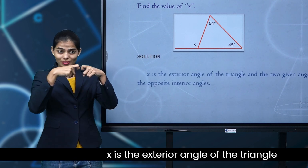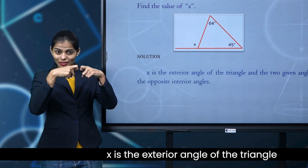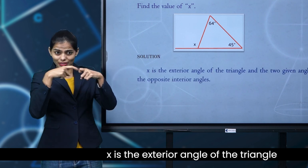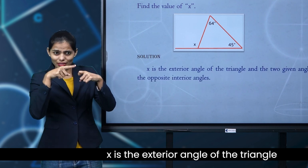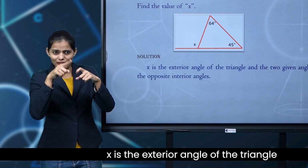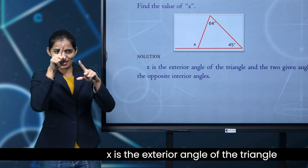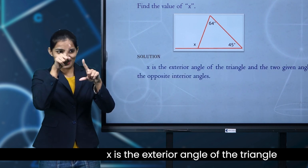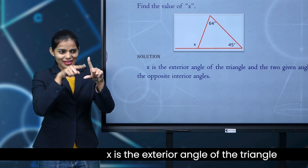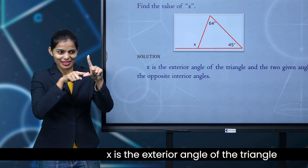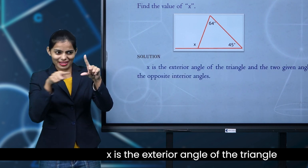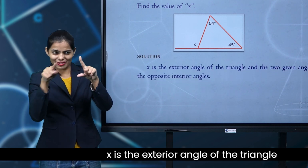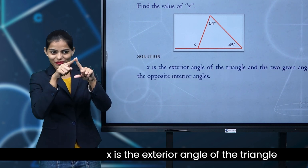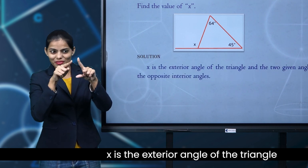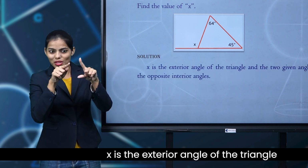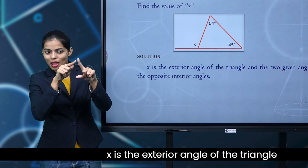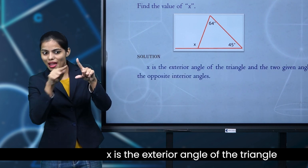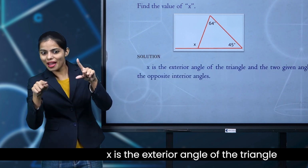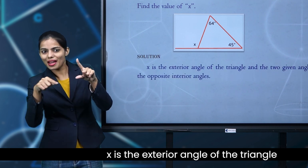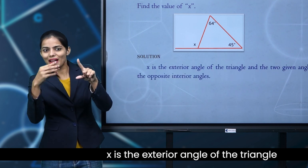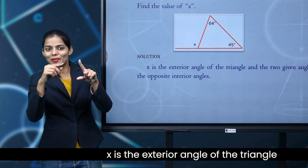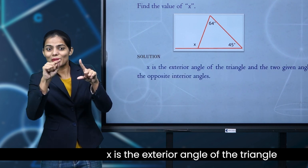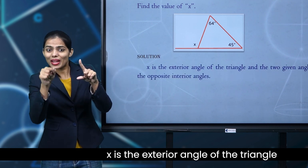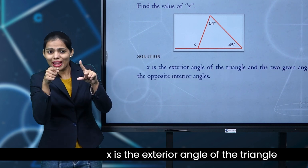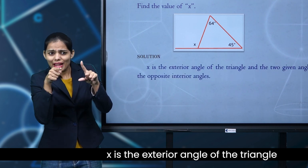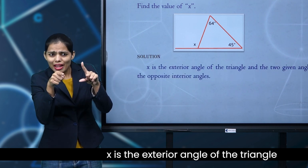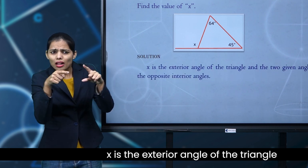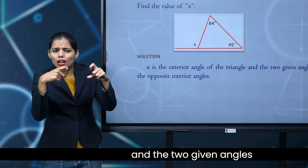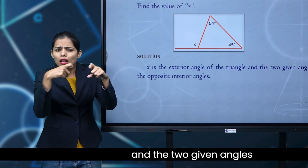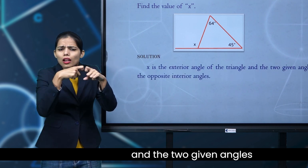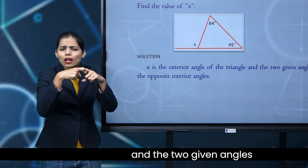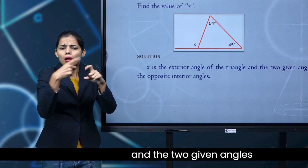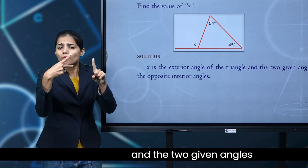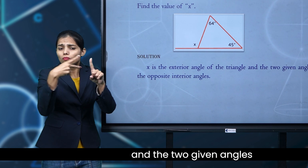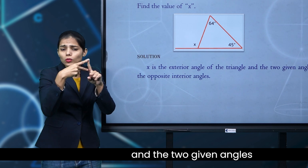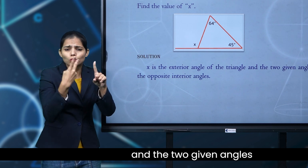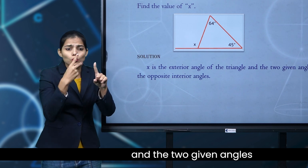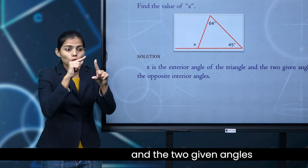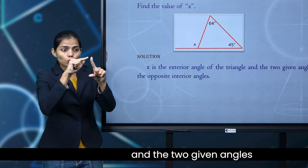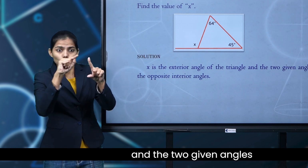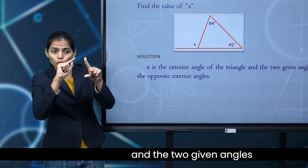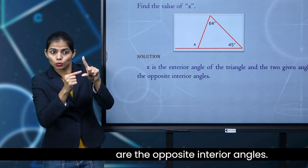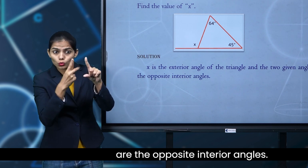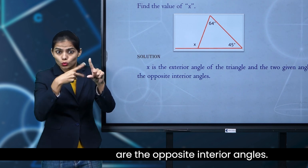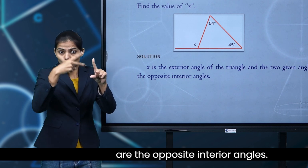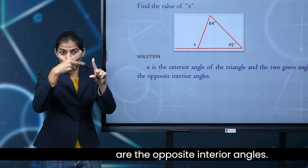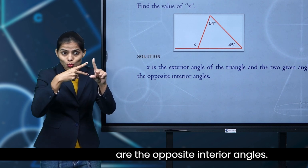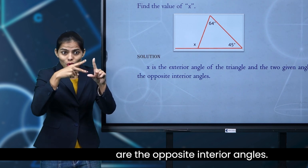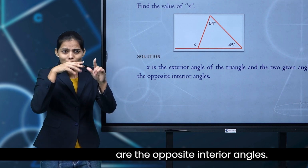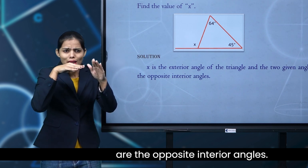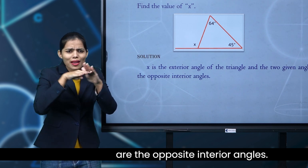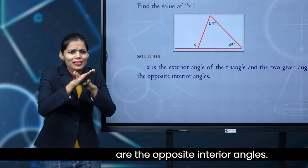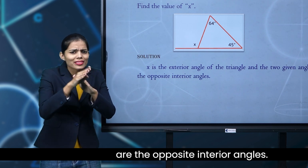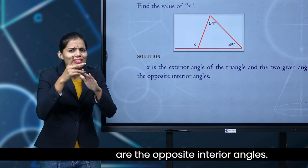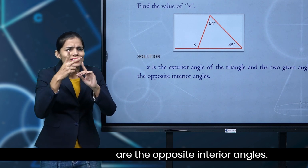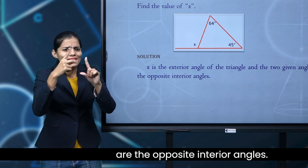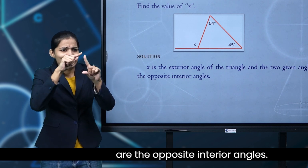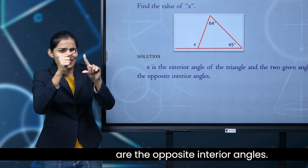is the exterior angle of the triangle and the two given angles are the opposite interior angles.